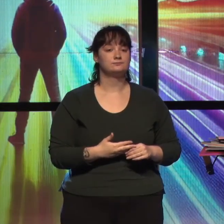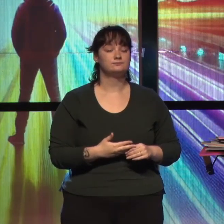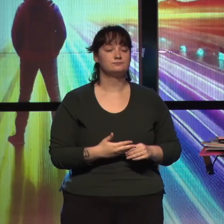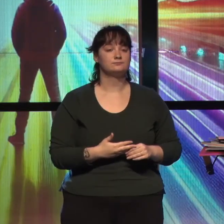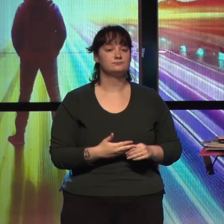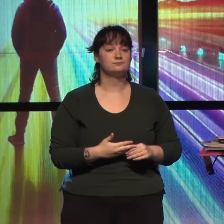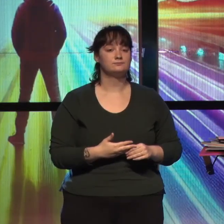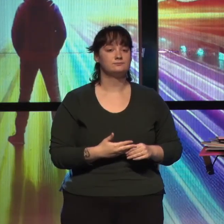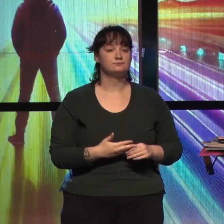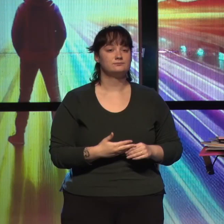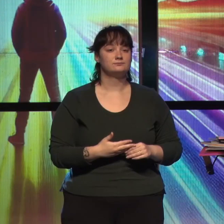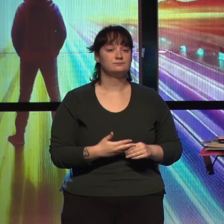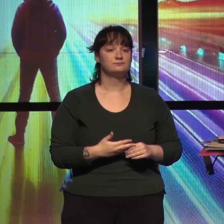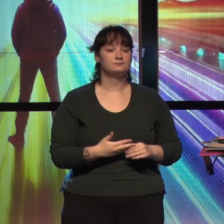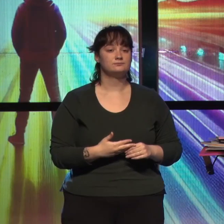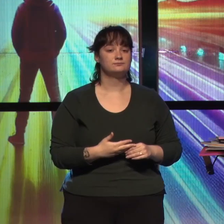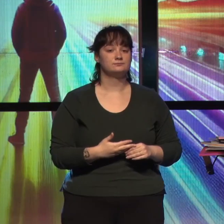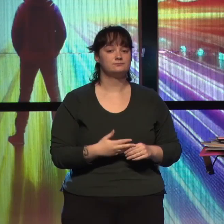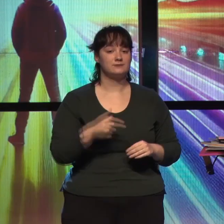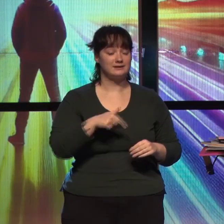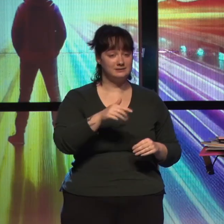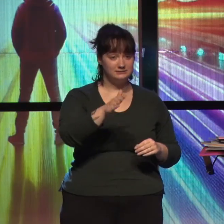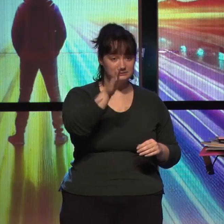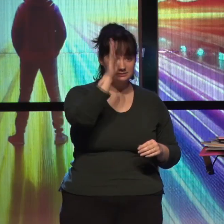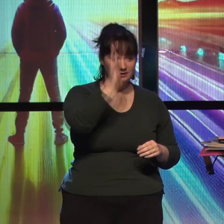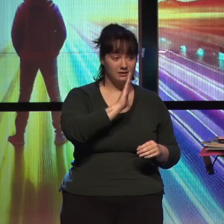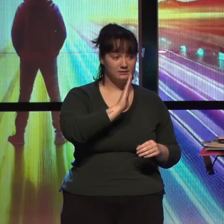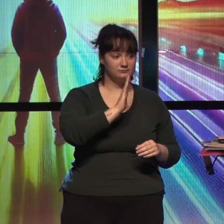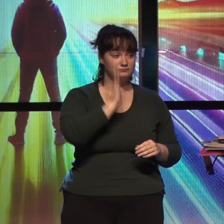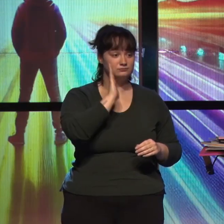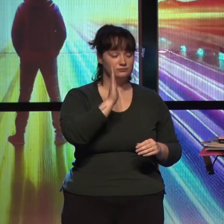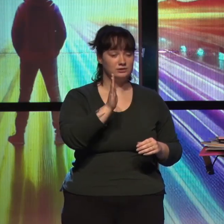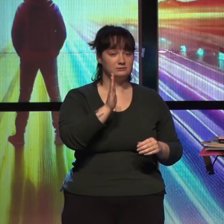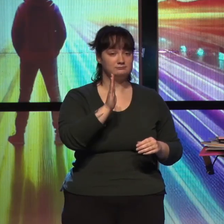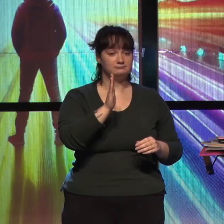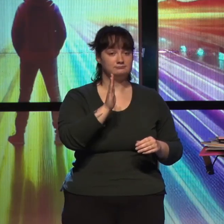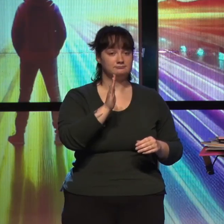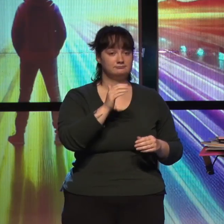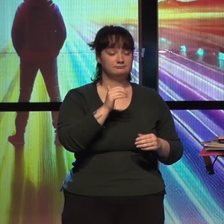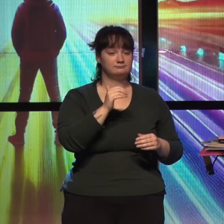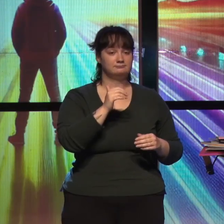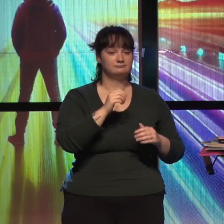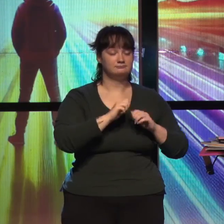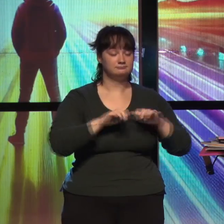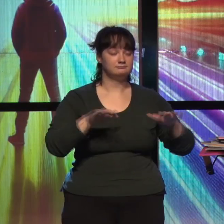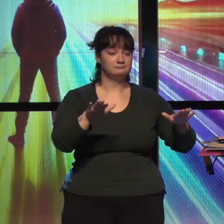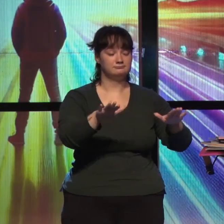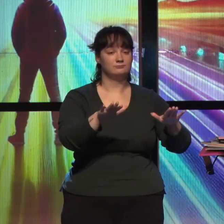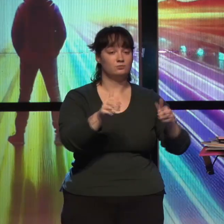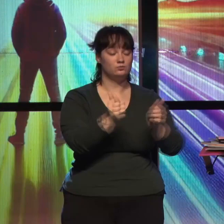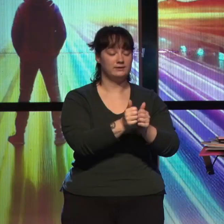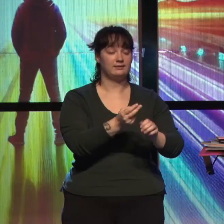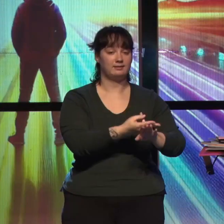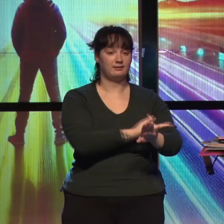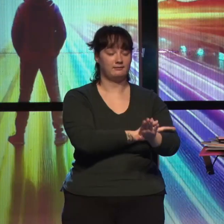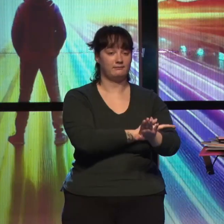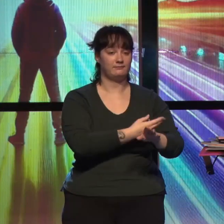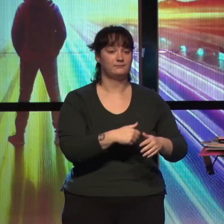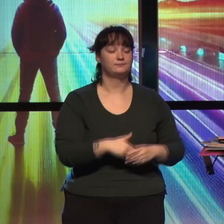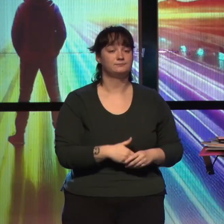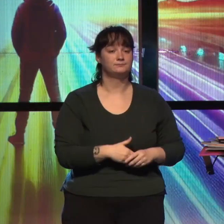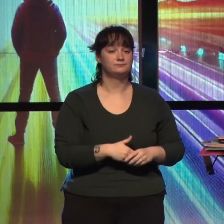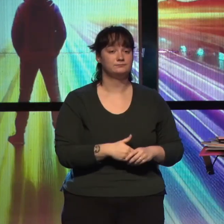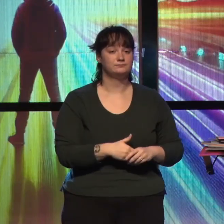salvation through the Lamb. So that brings us to the second character that's really important in Team Lamb, and that is the Lamb